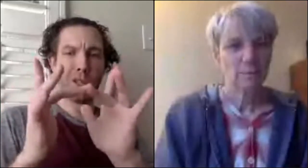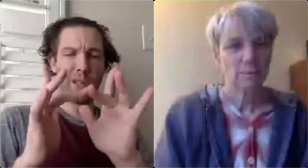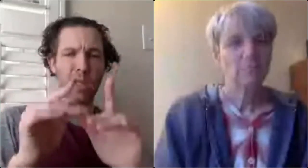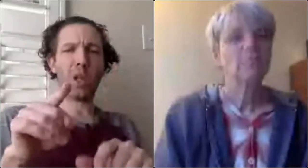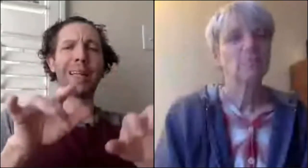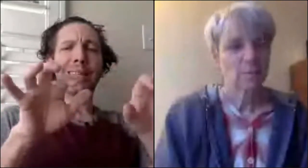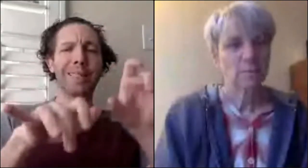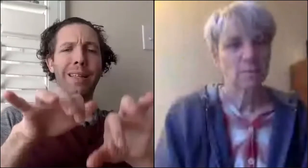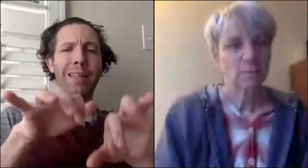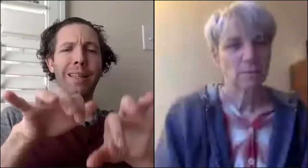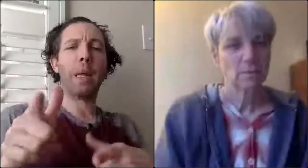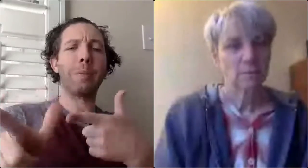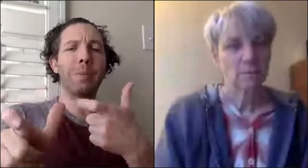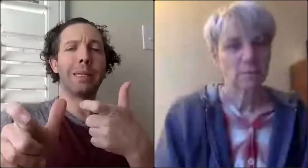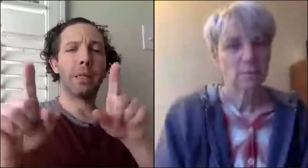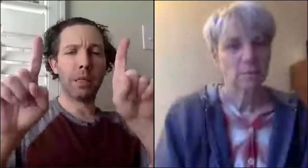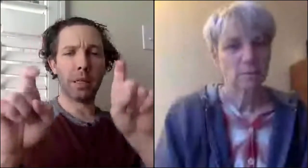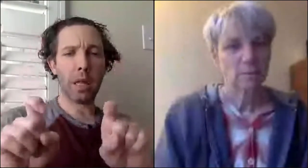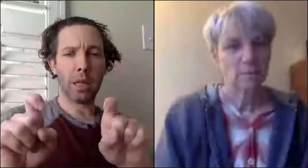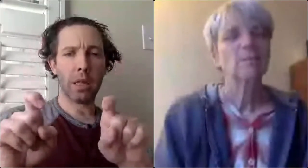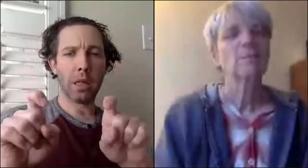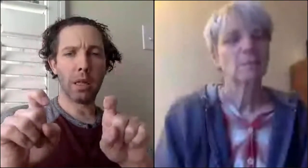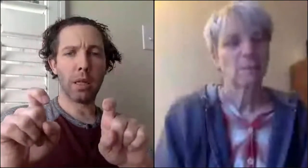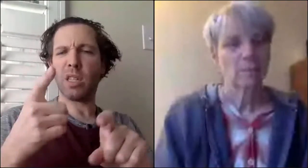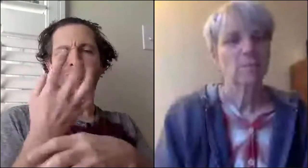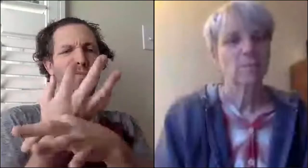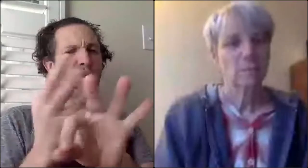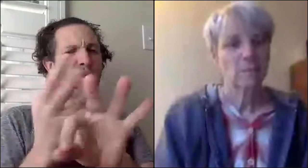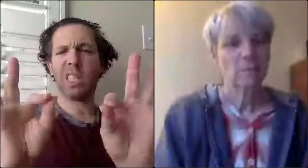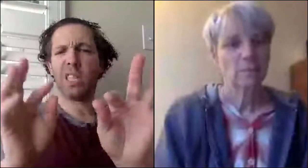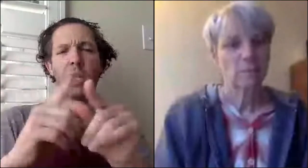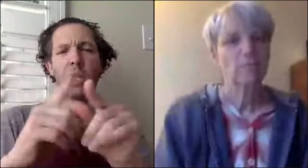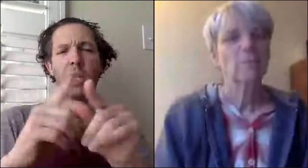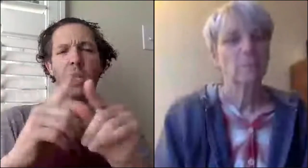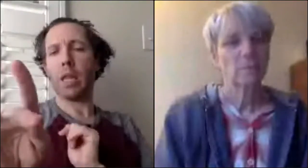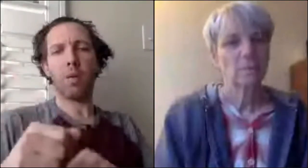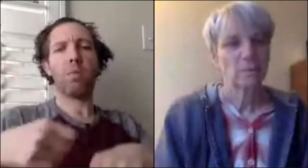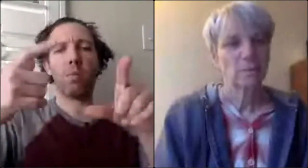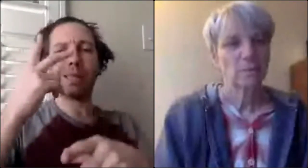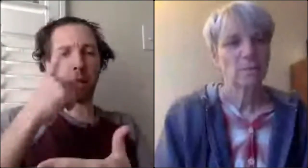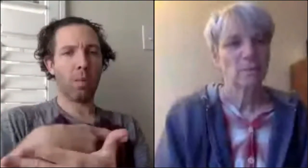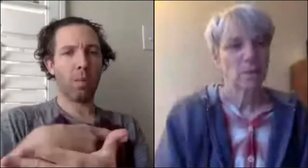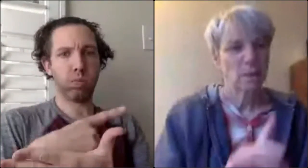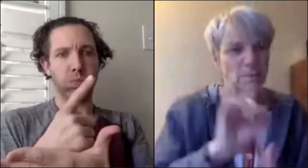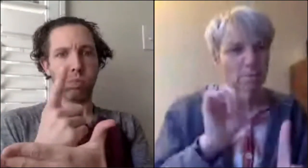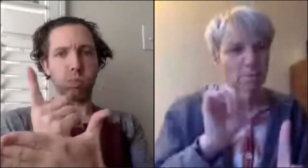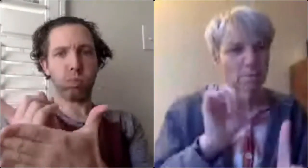Okay, so I've now pulled you into the other breakout room, which is concurrent, and I kind of think that the same thing happens. So just let me